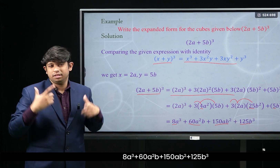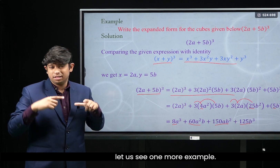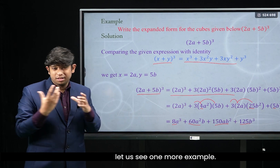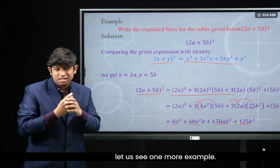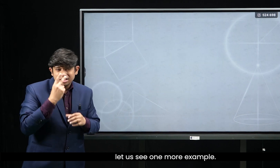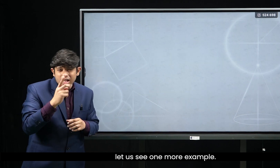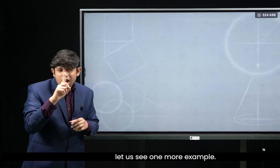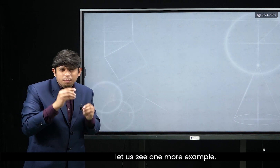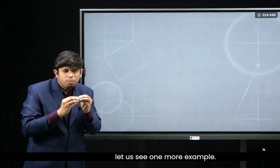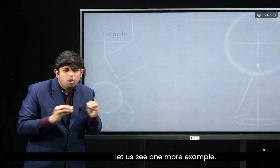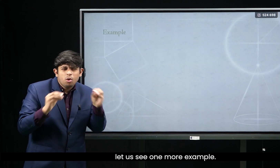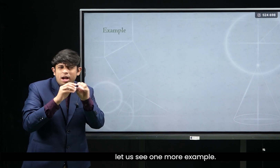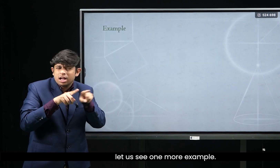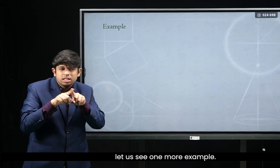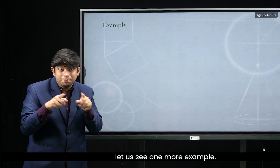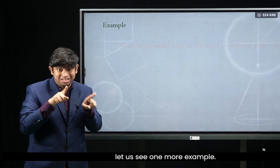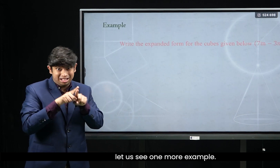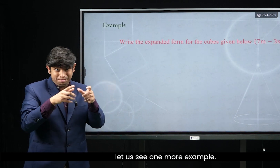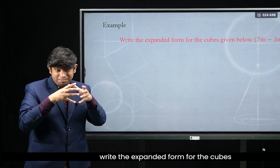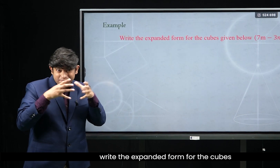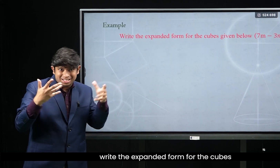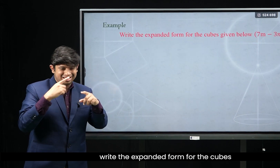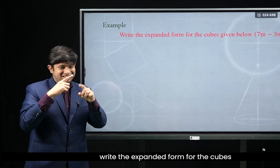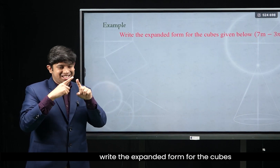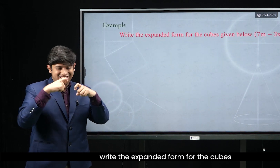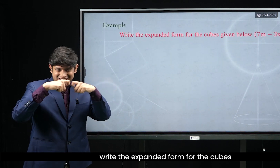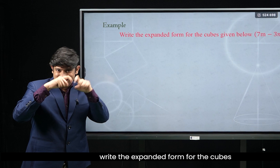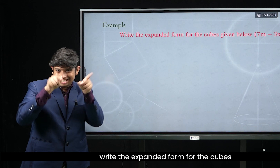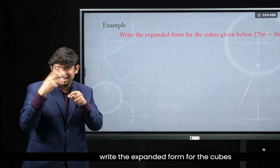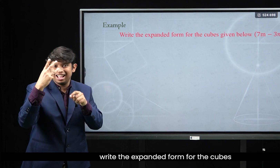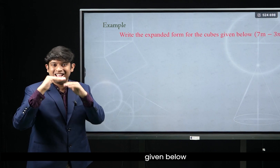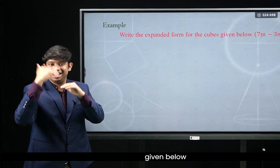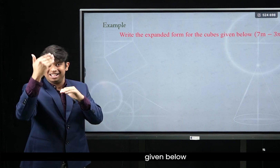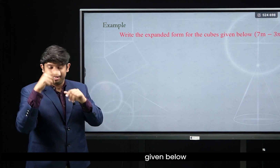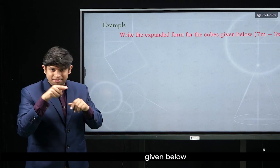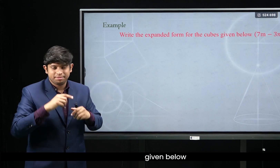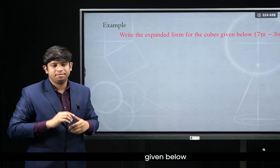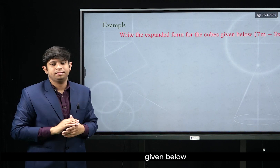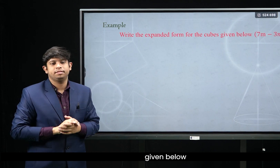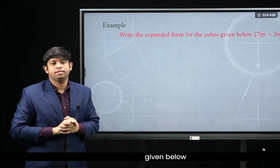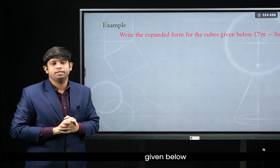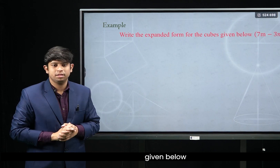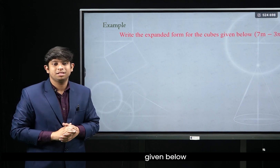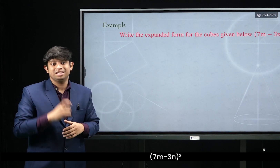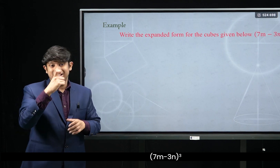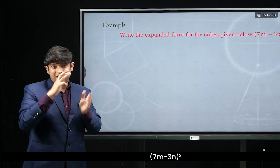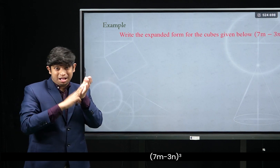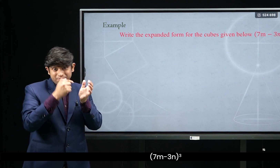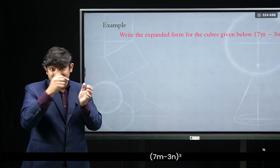Let us see one more example. Write the expanded form for the cubes given below. 7m minus